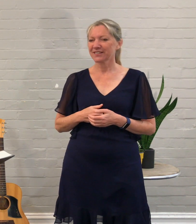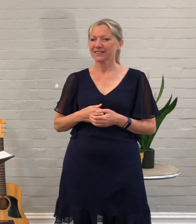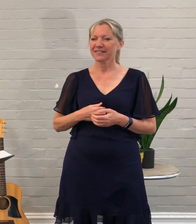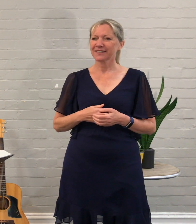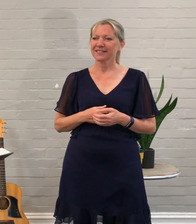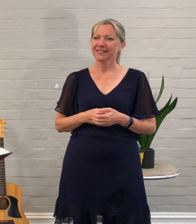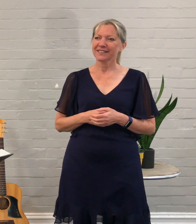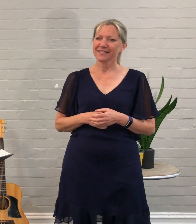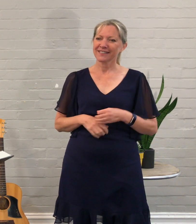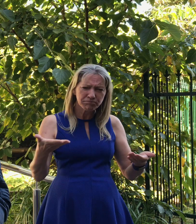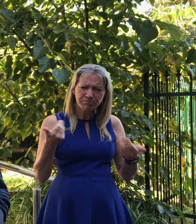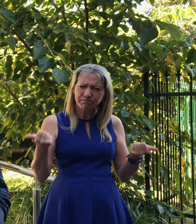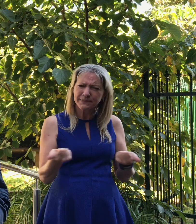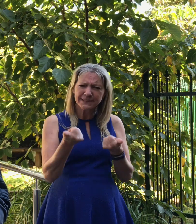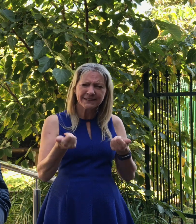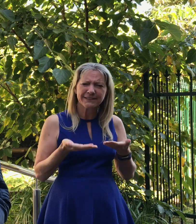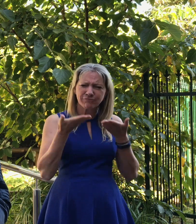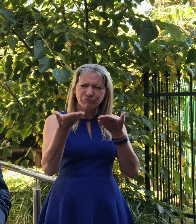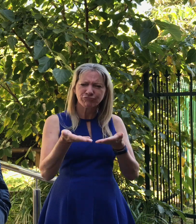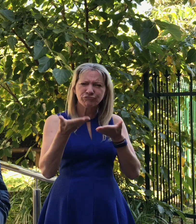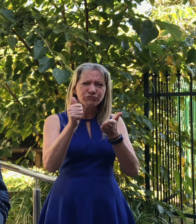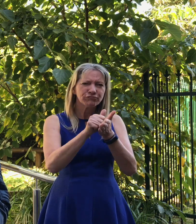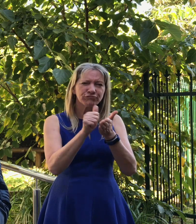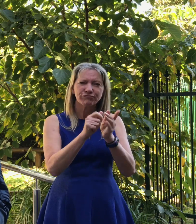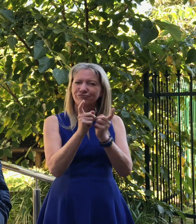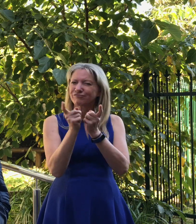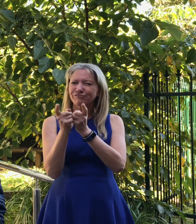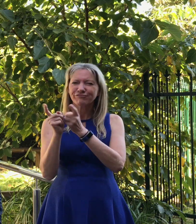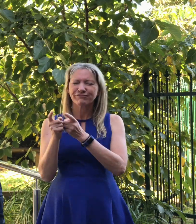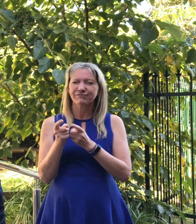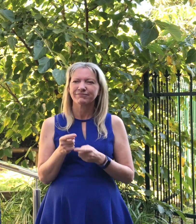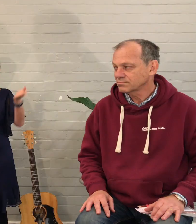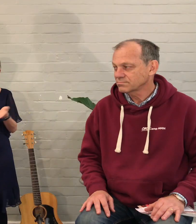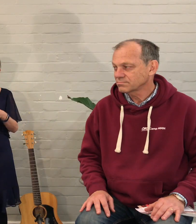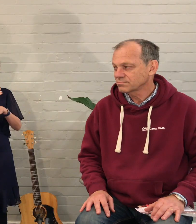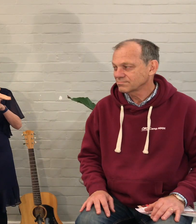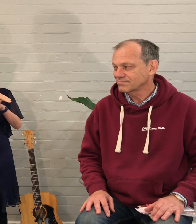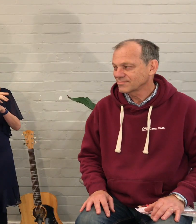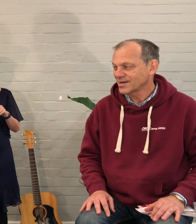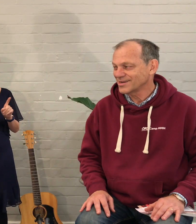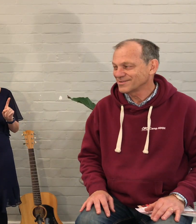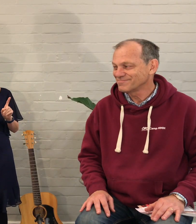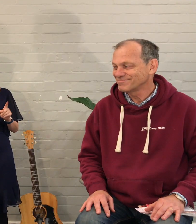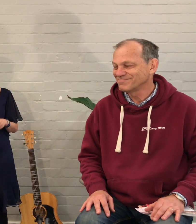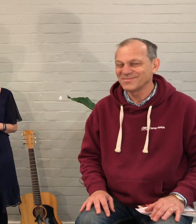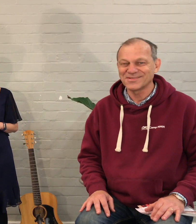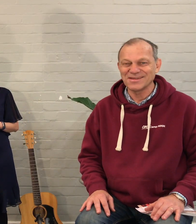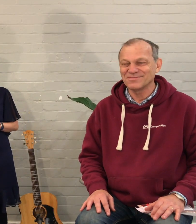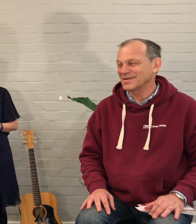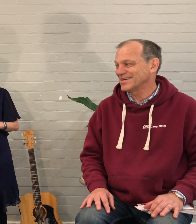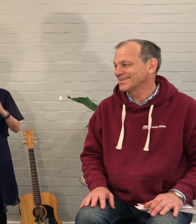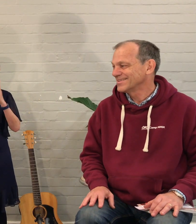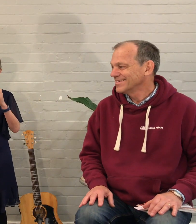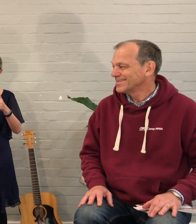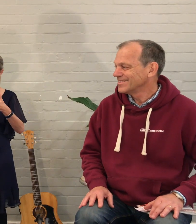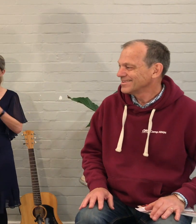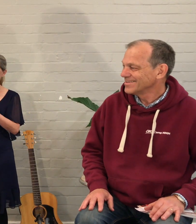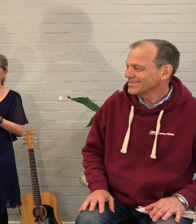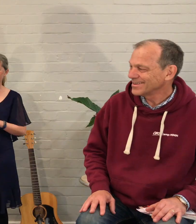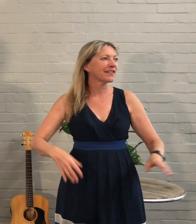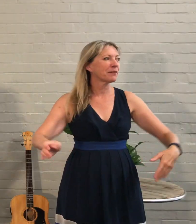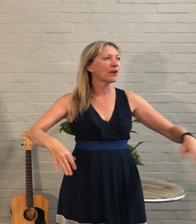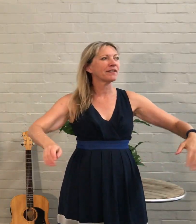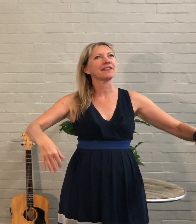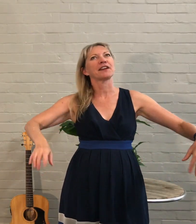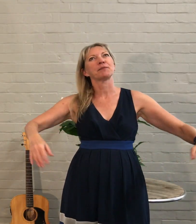I also was like, where am I? Groceries and stuff. Hi. Hi, Claire. It's great to be here. It's so